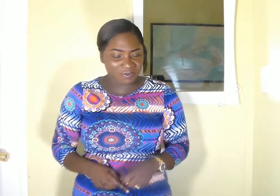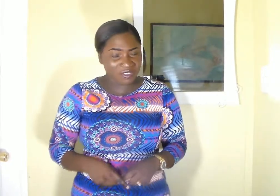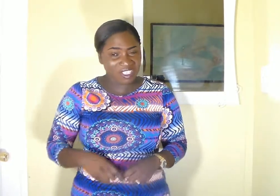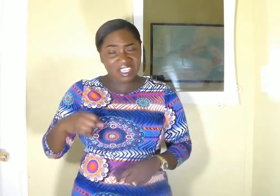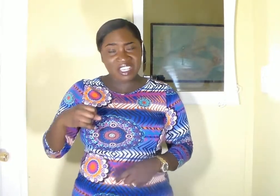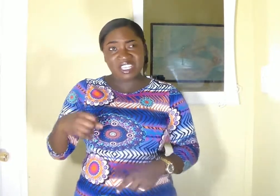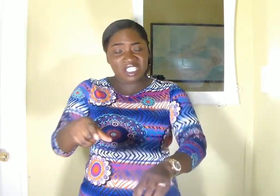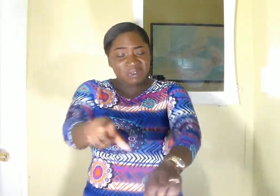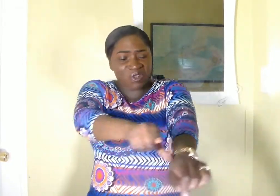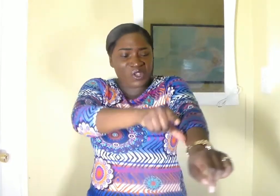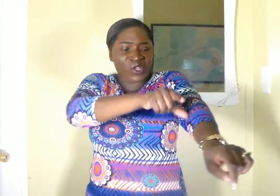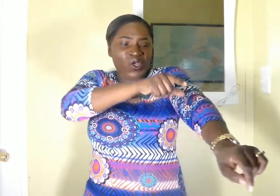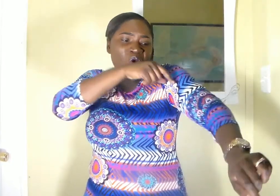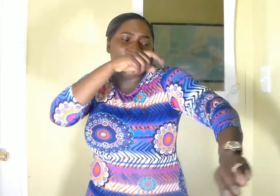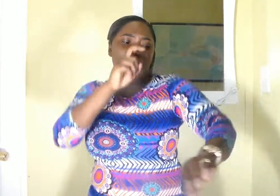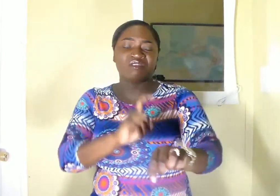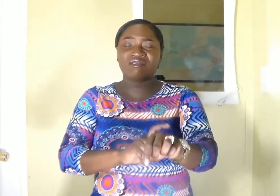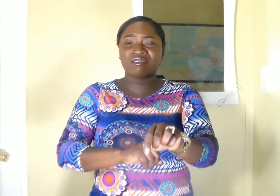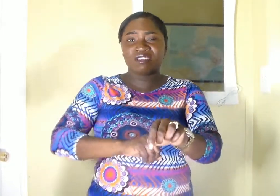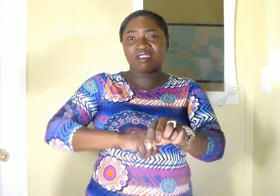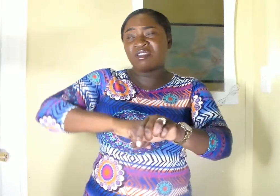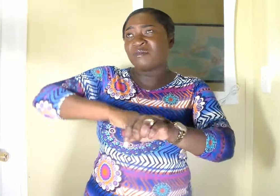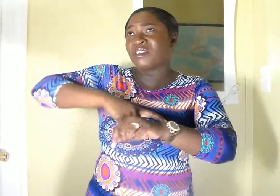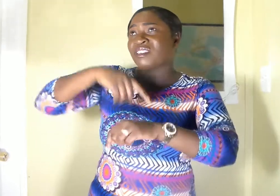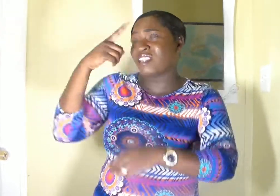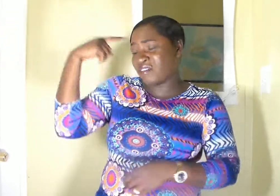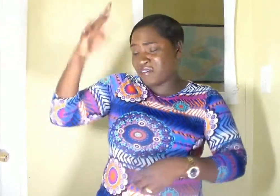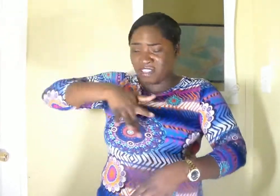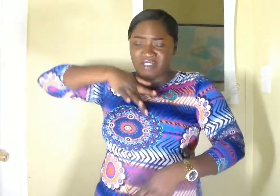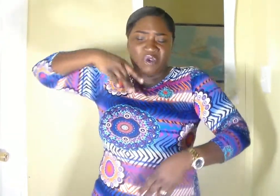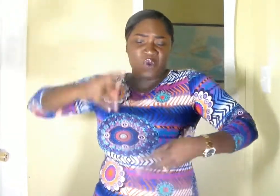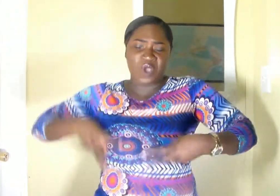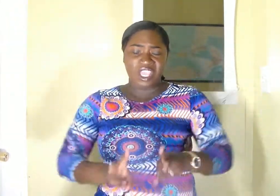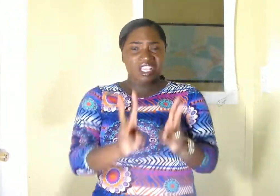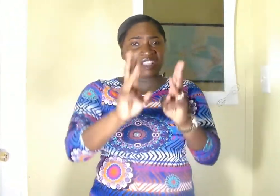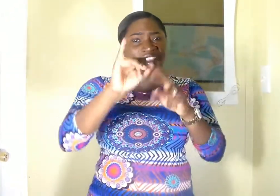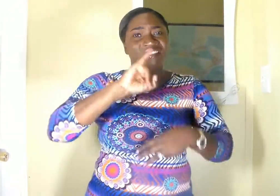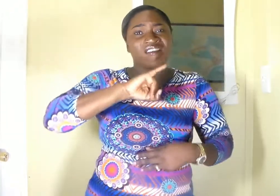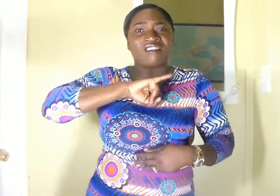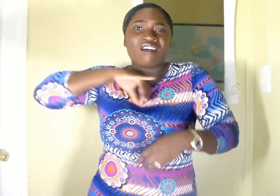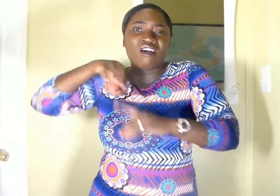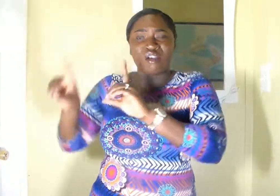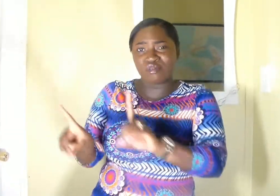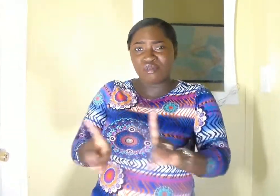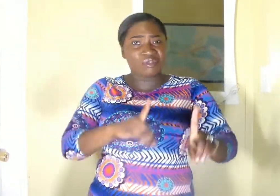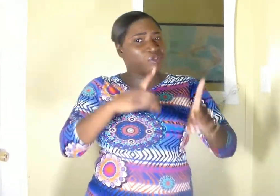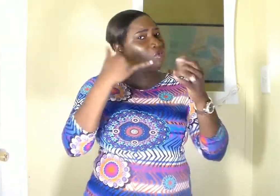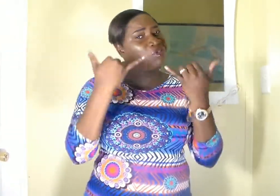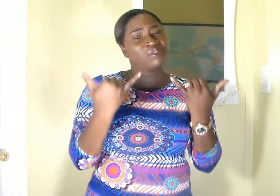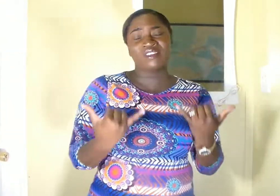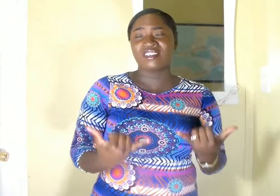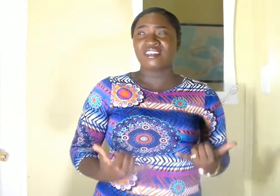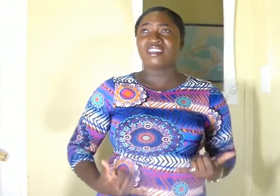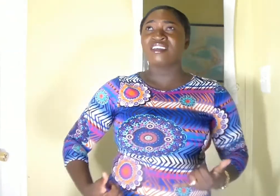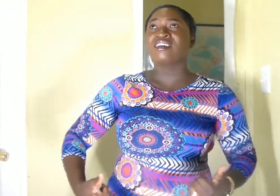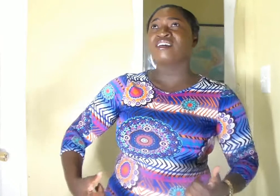It's been a long time since I felt the way that I do now